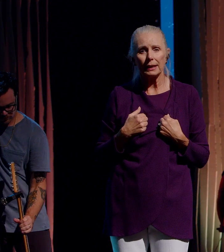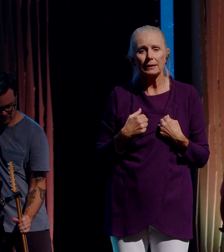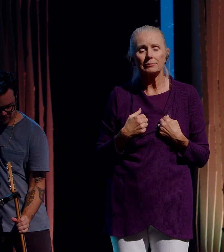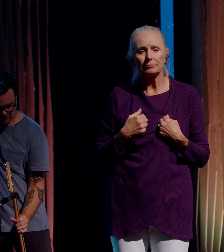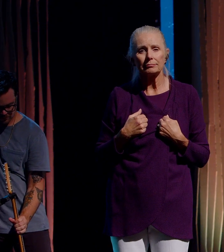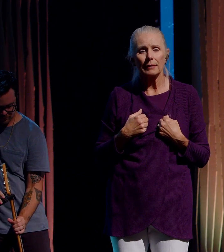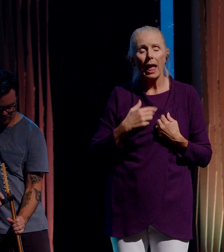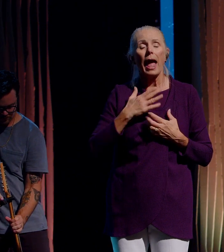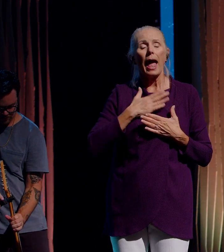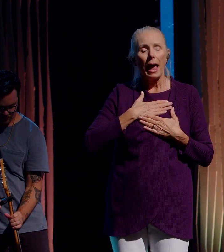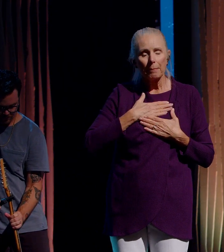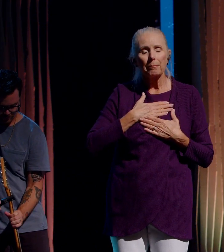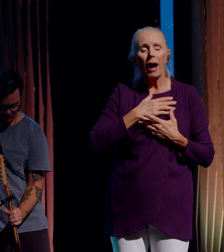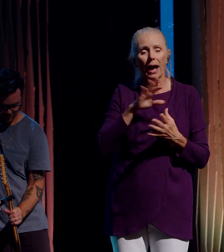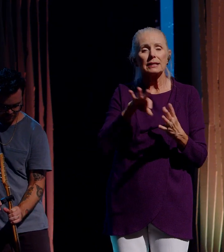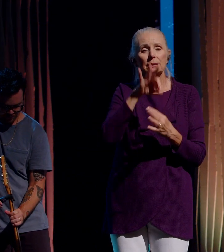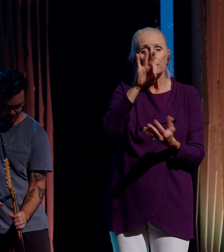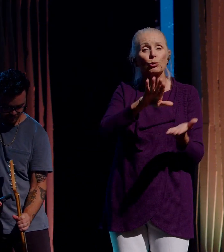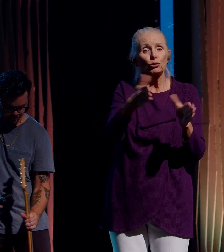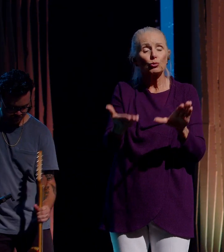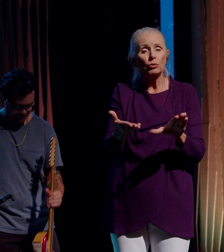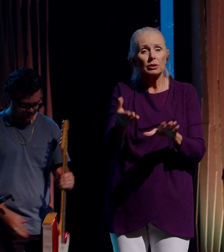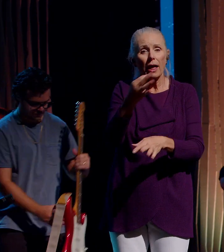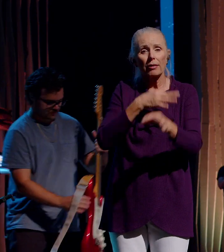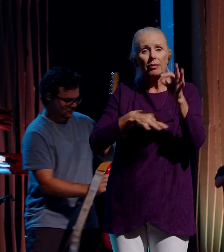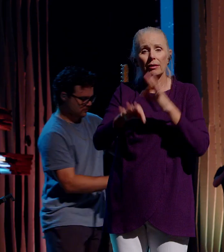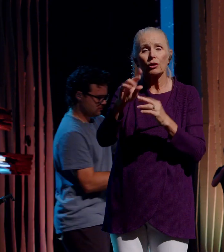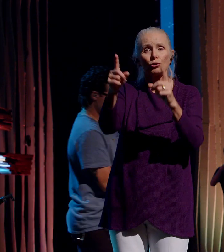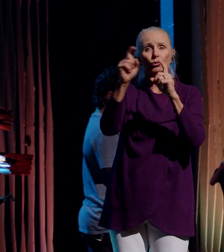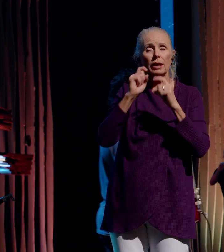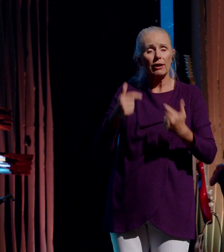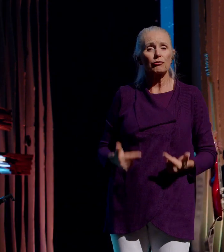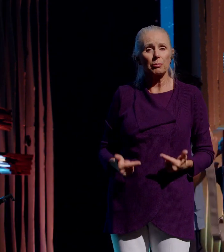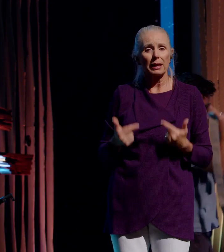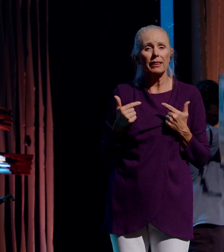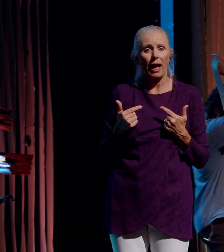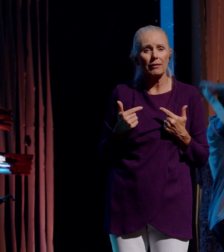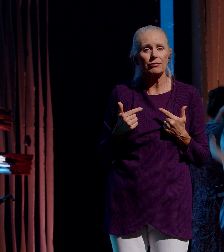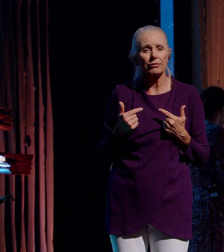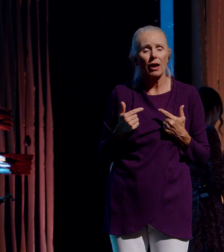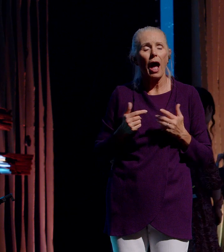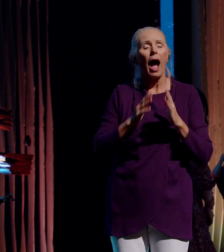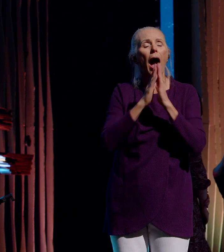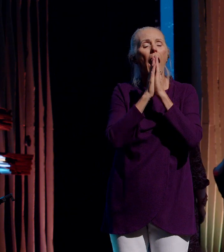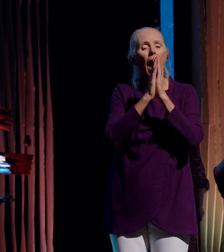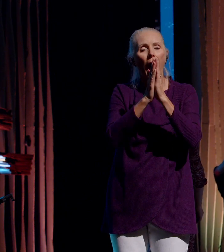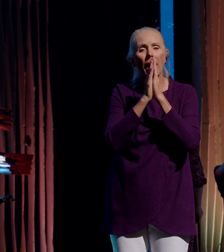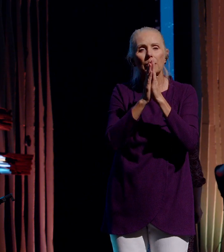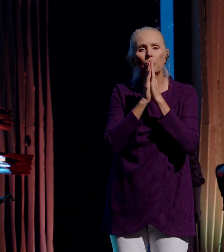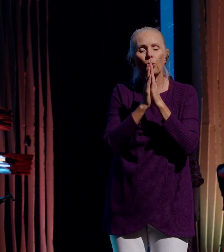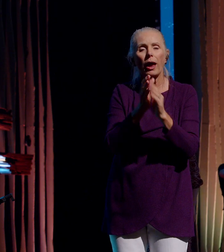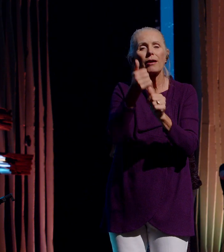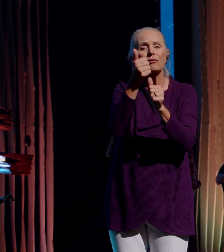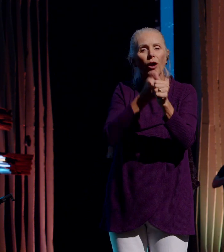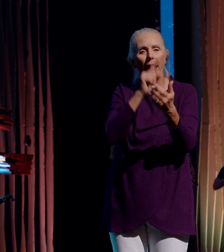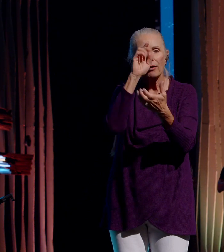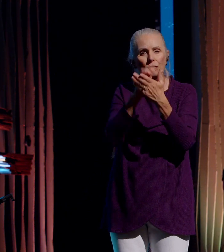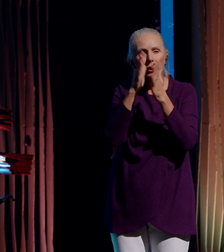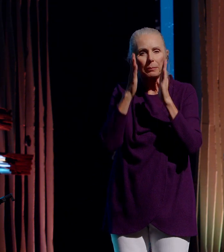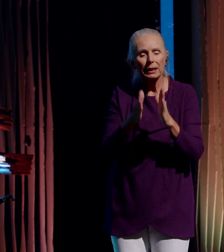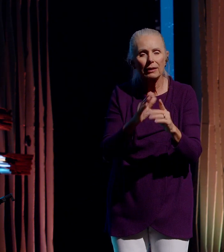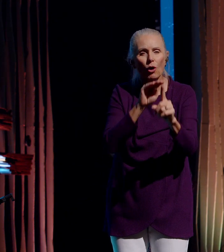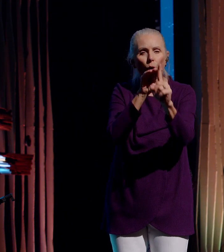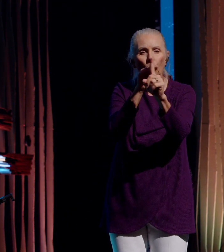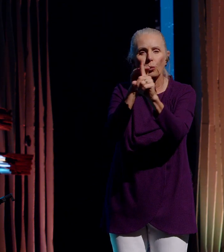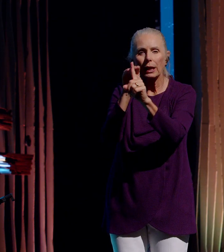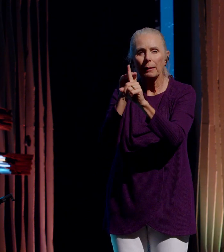in my spiritual death, Lord, and you've given me life. God, I pray for every single believer in this room today that you would remind them